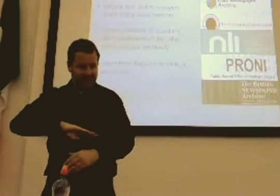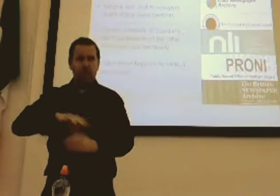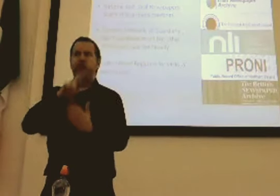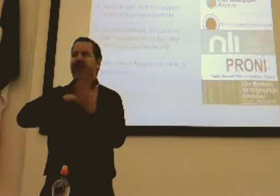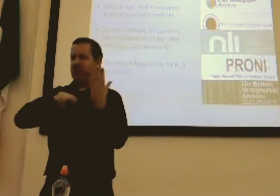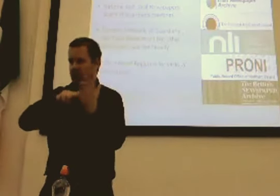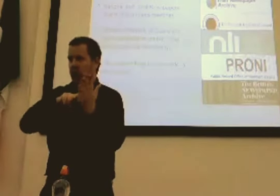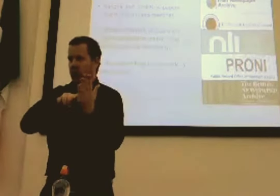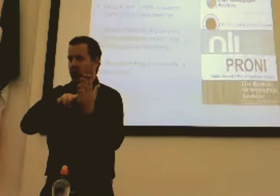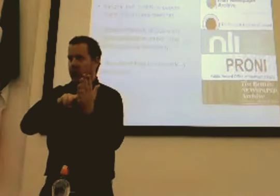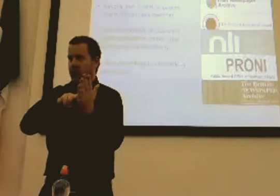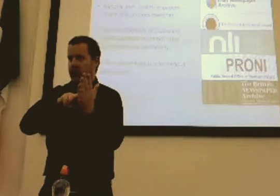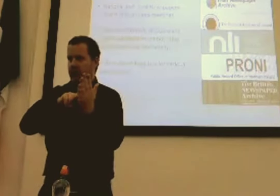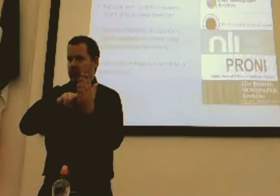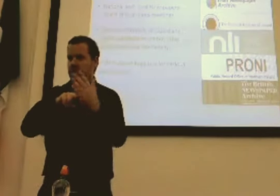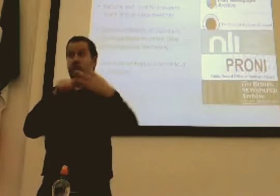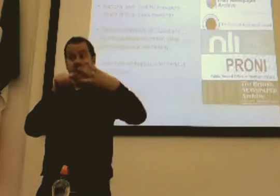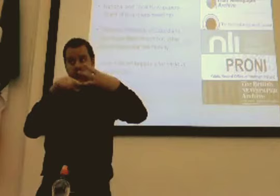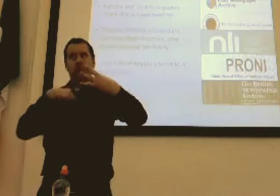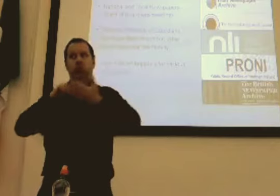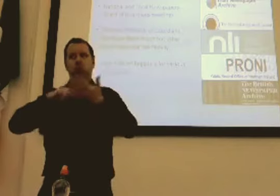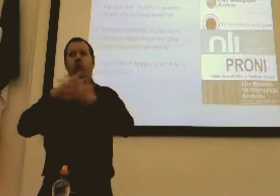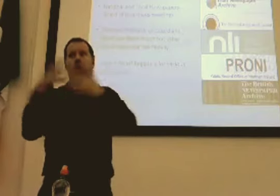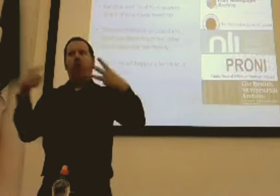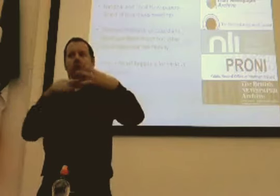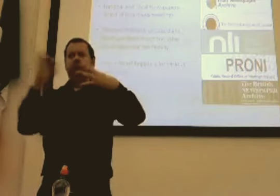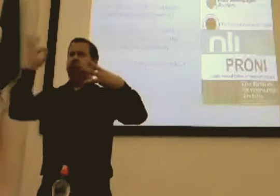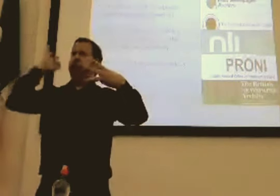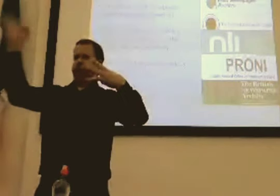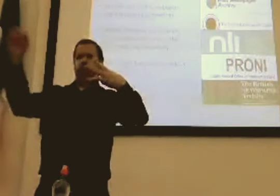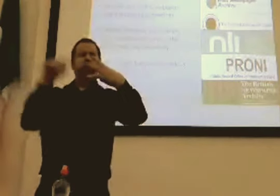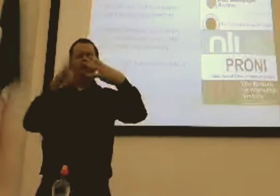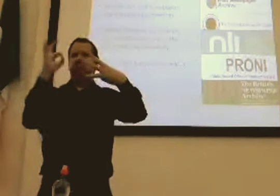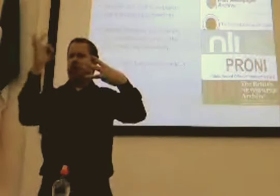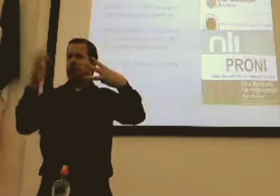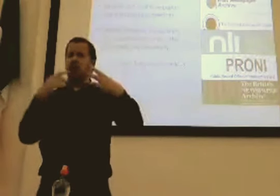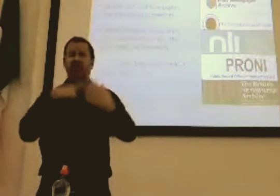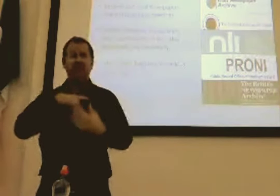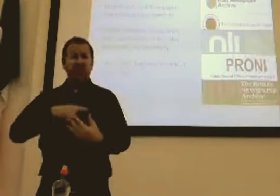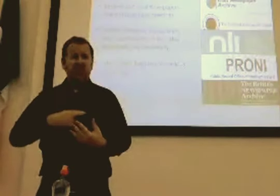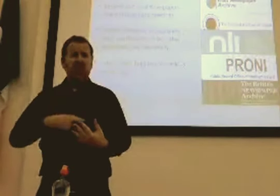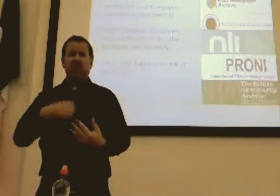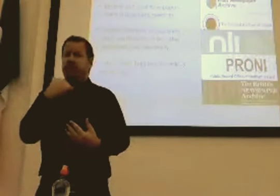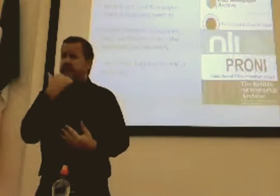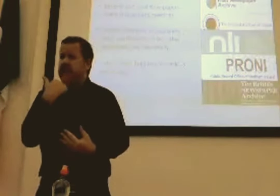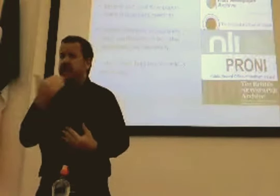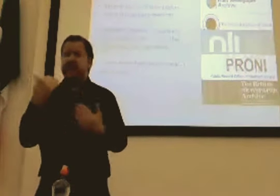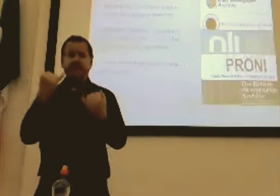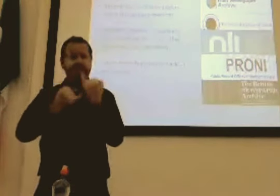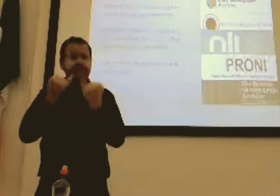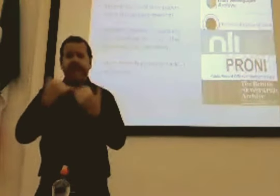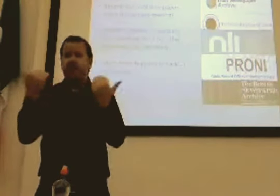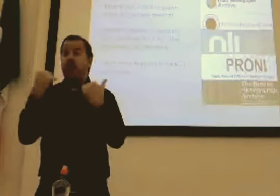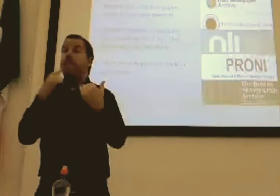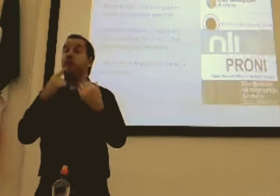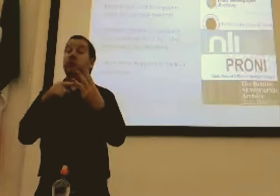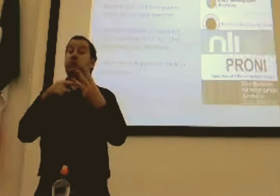Relief Register. So I would also use that a lot for my references. And that's a fantastic source of information. There's a lot